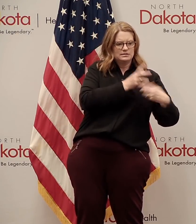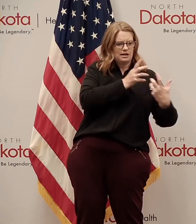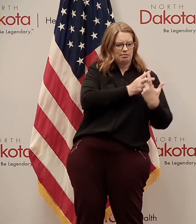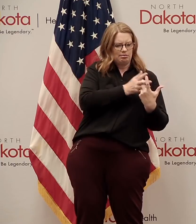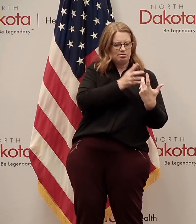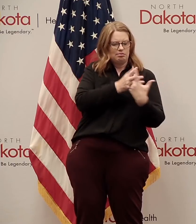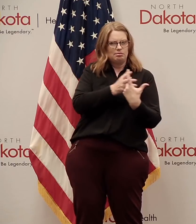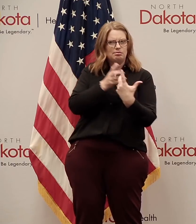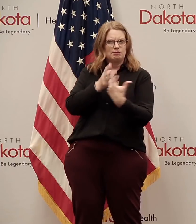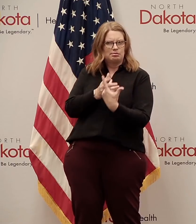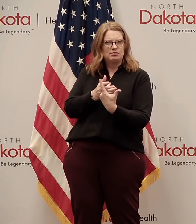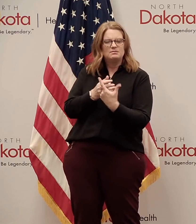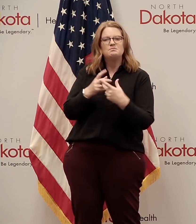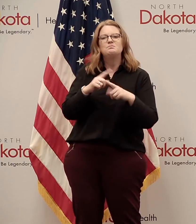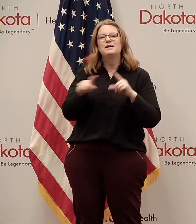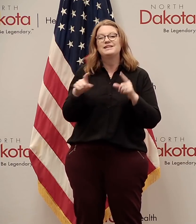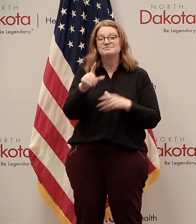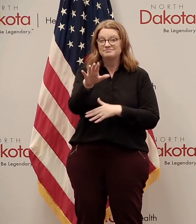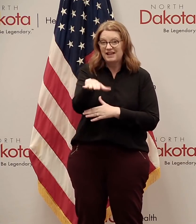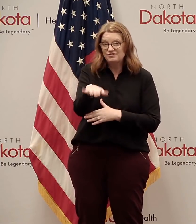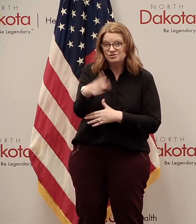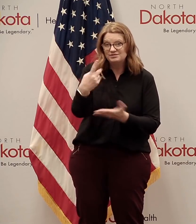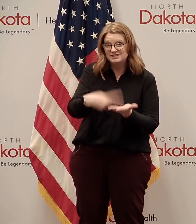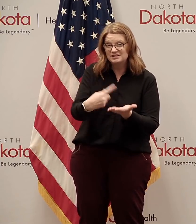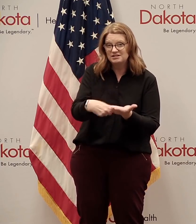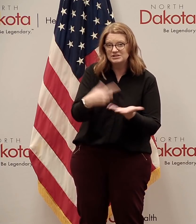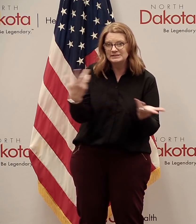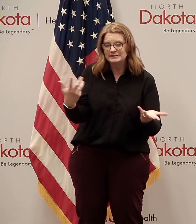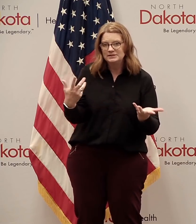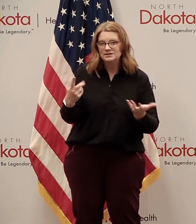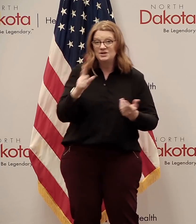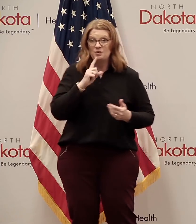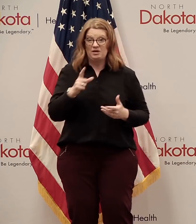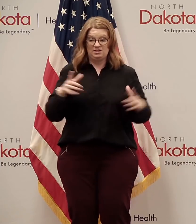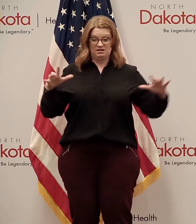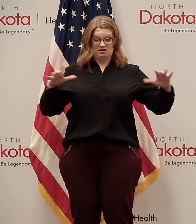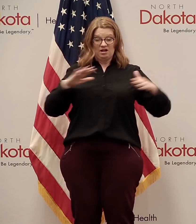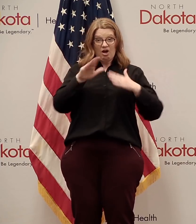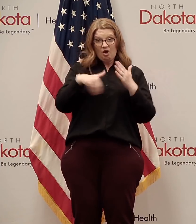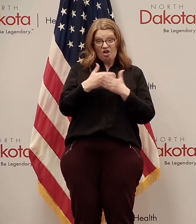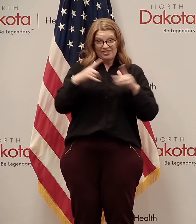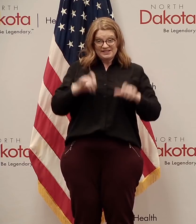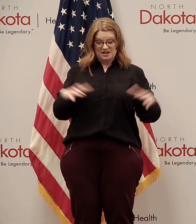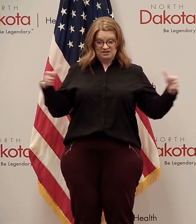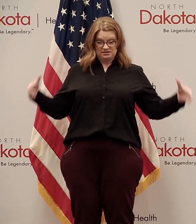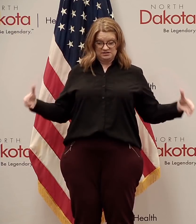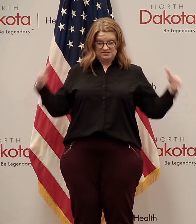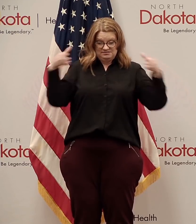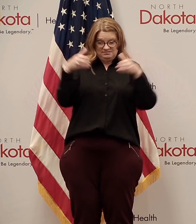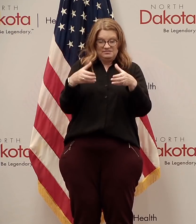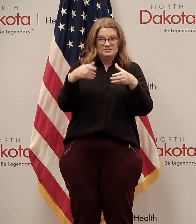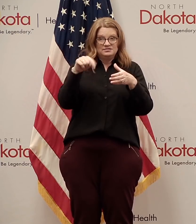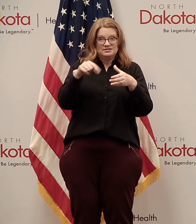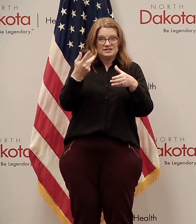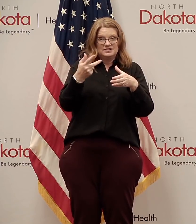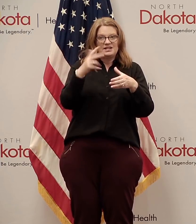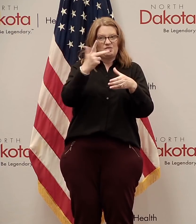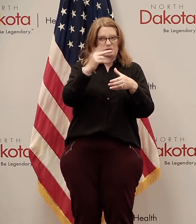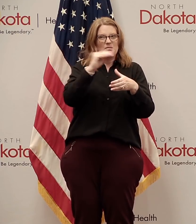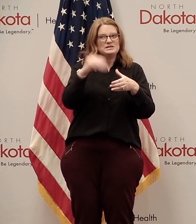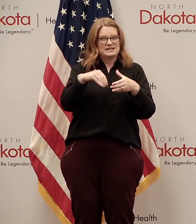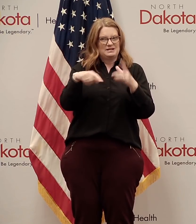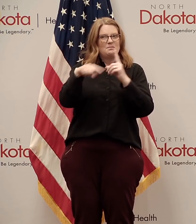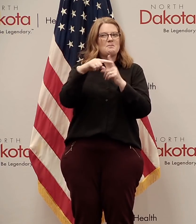purposes this afternoon, we should think about that we've got a 3% rate over the last 2 days on our point prevalent or our